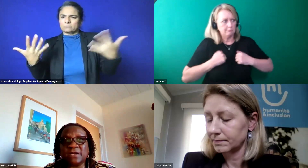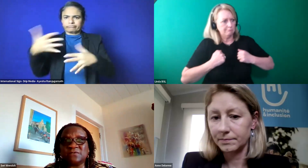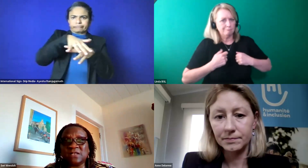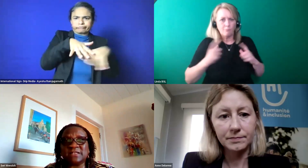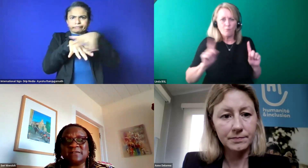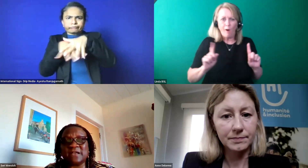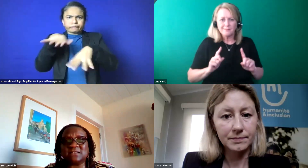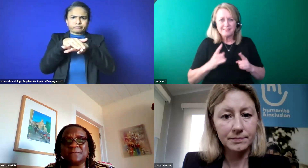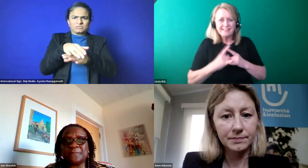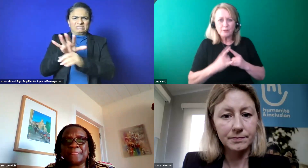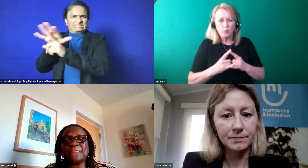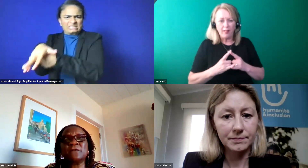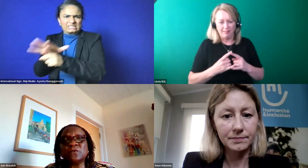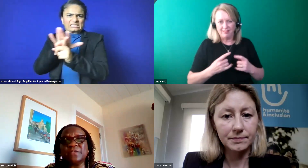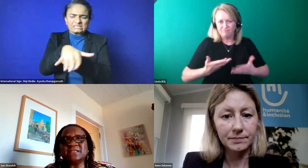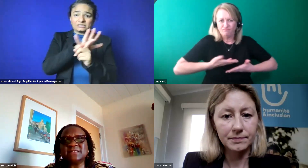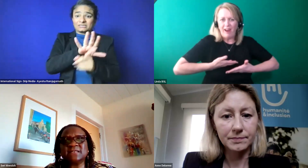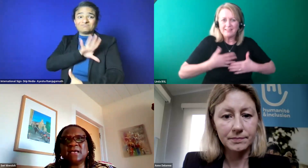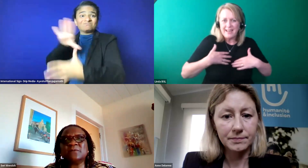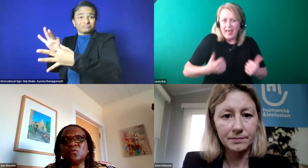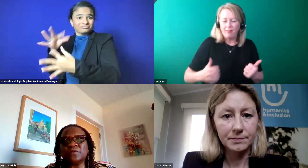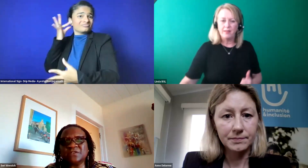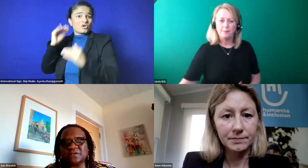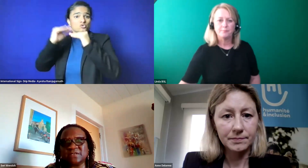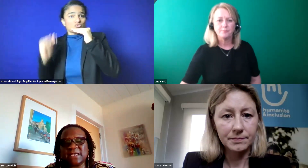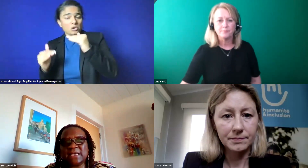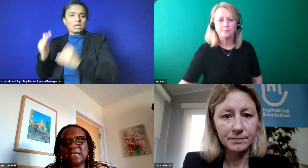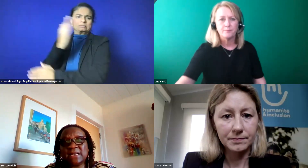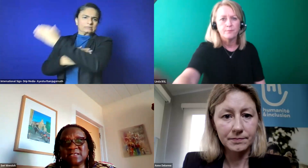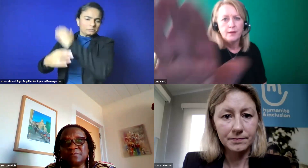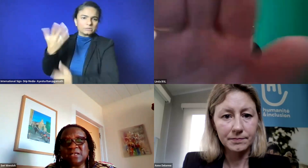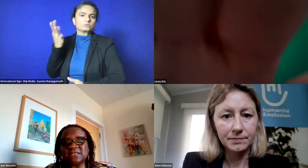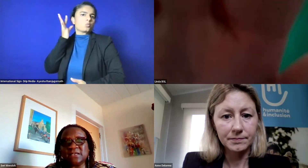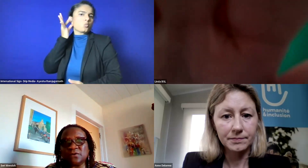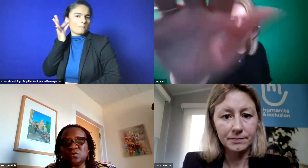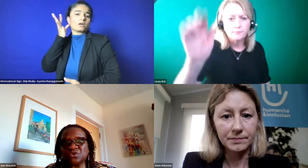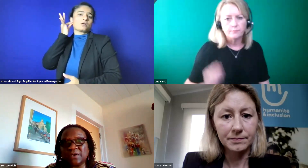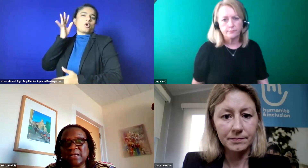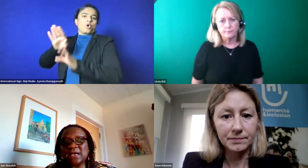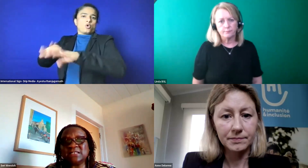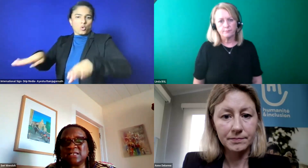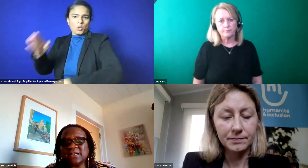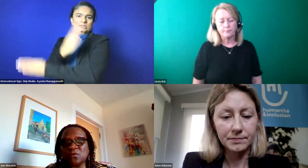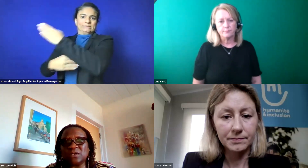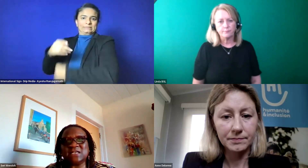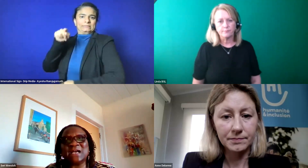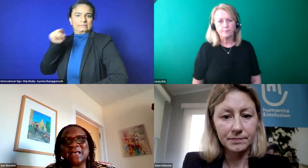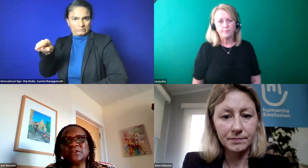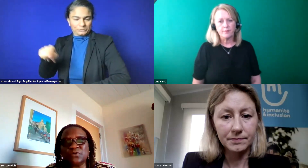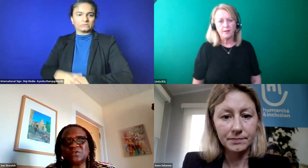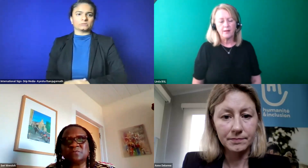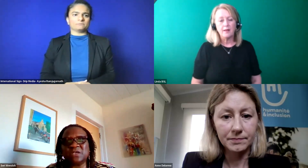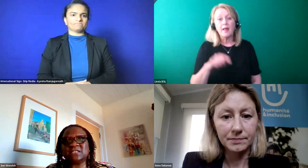and reproductive health and rights. For these and more reasons, disability inclusion and gender